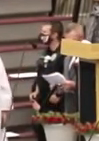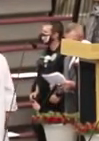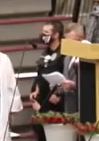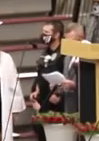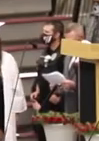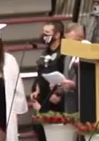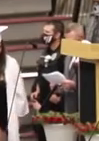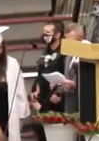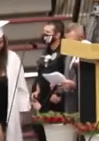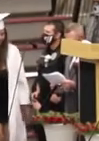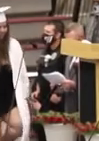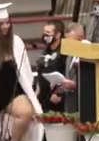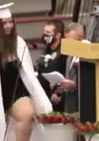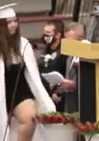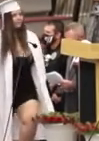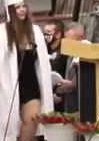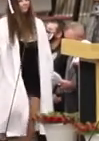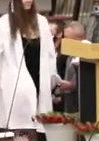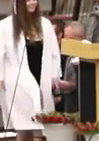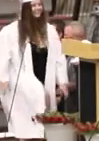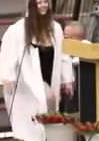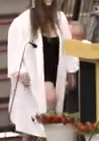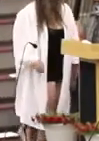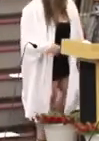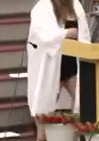Madison Isabella Velasquez.